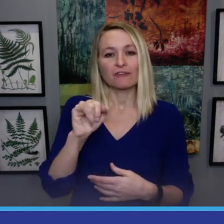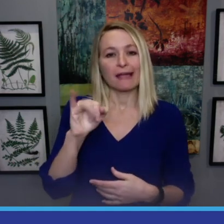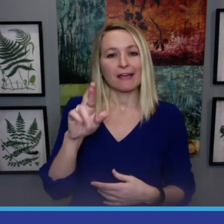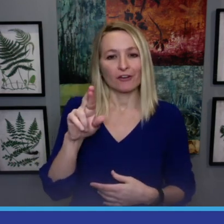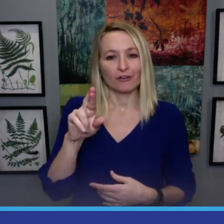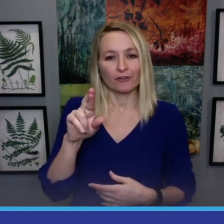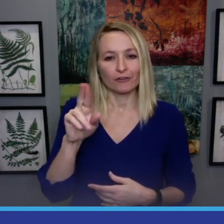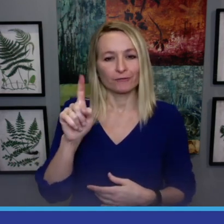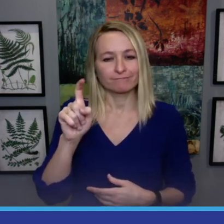Fresh Air.